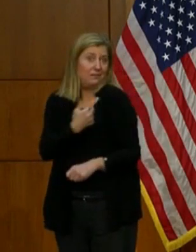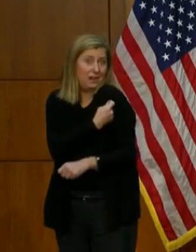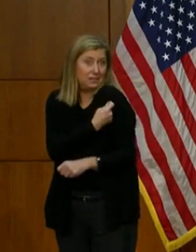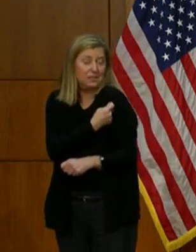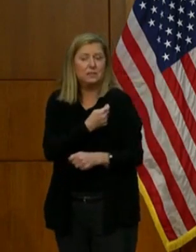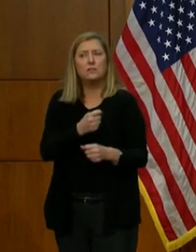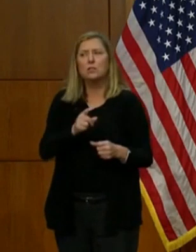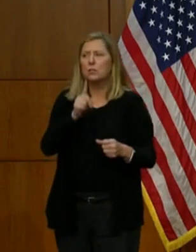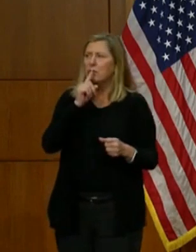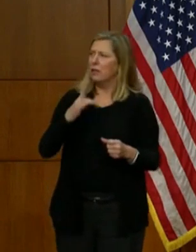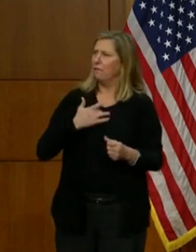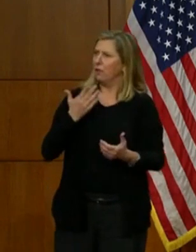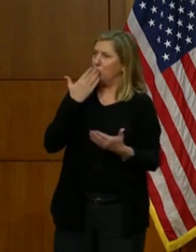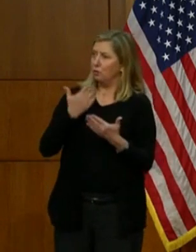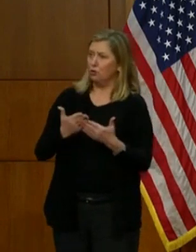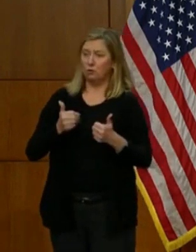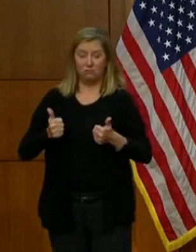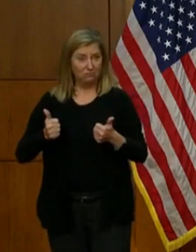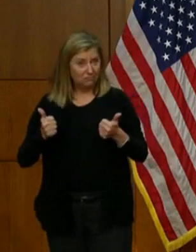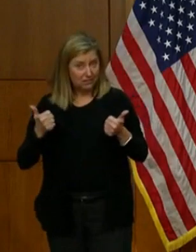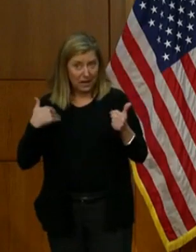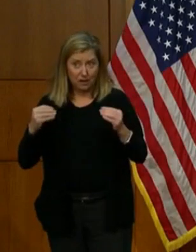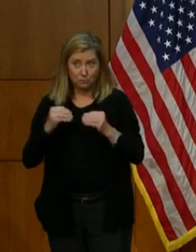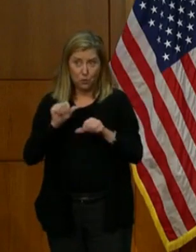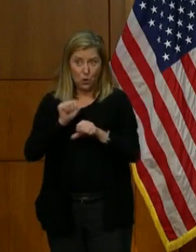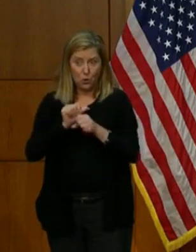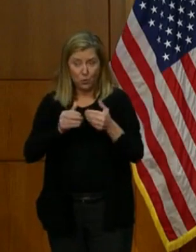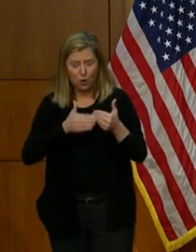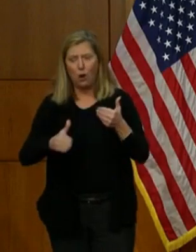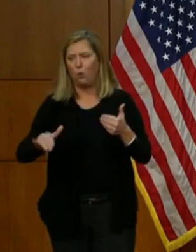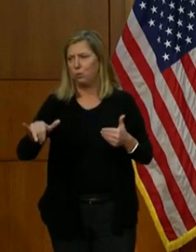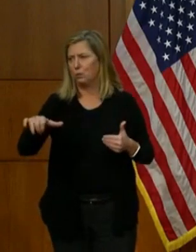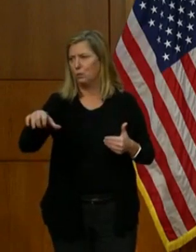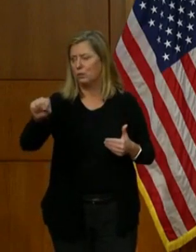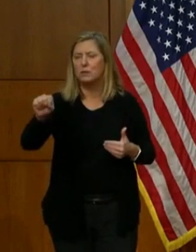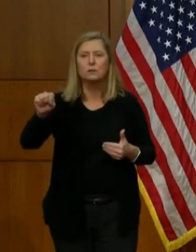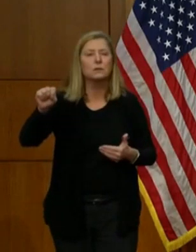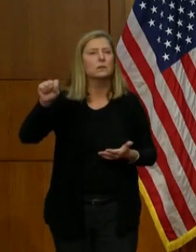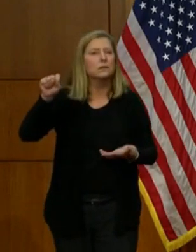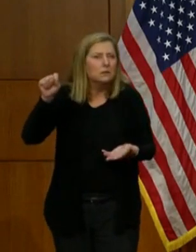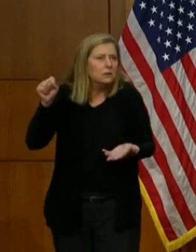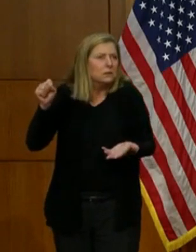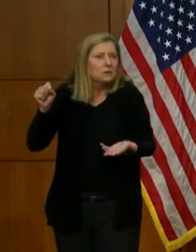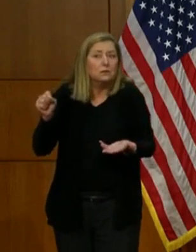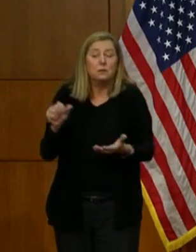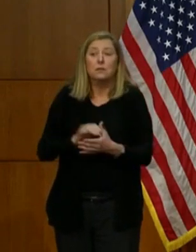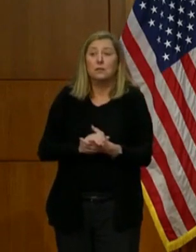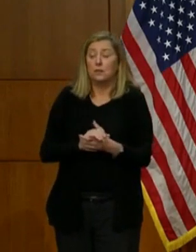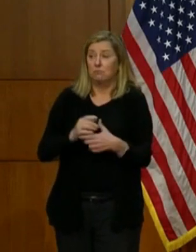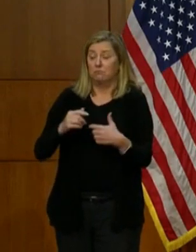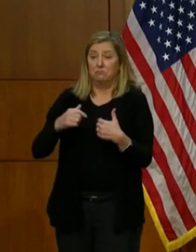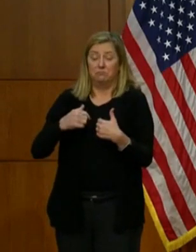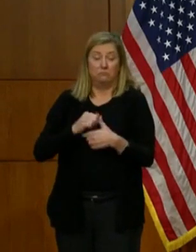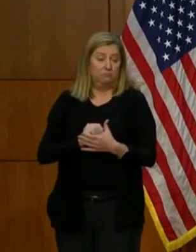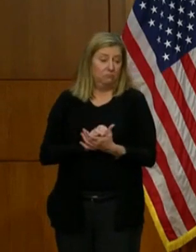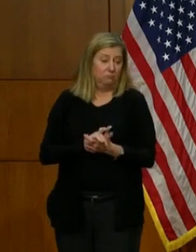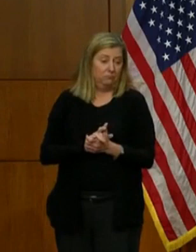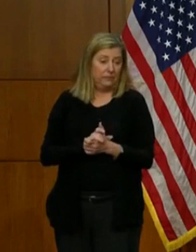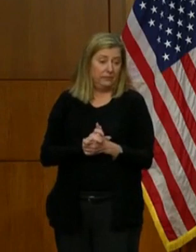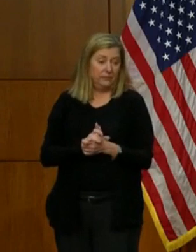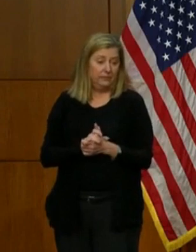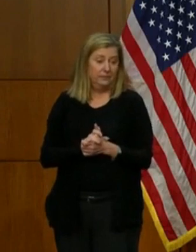that we're in a good place. Do we have more work to do? Absolutely. And as I've said before, I'm not going to be satisfied